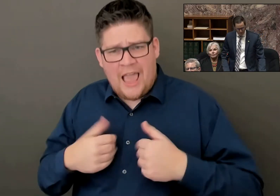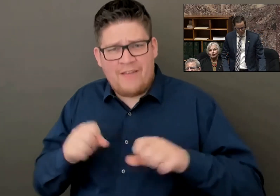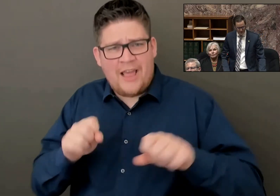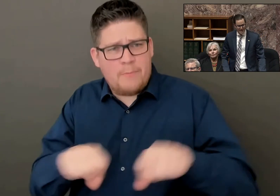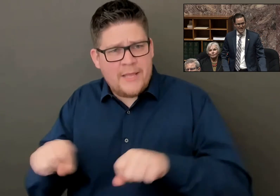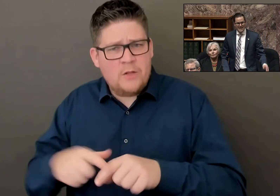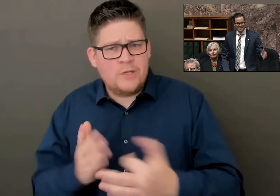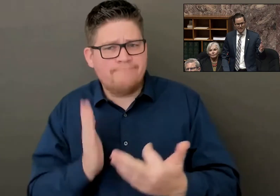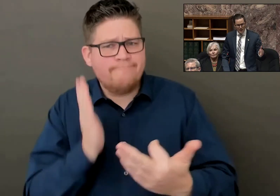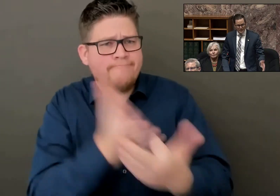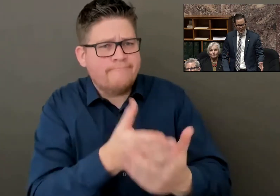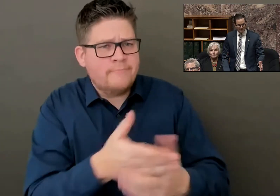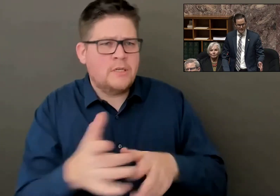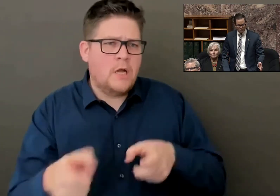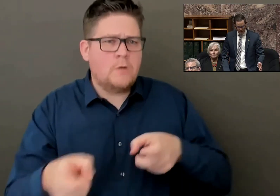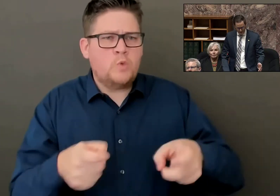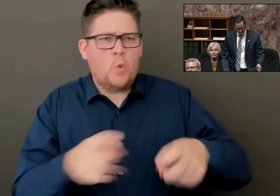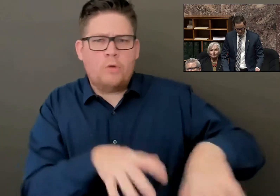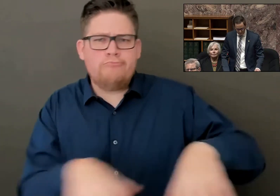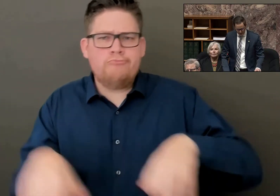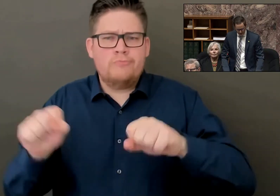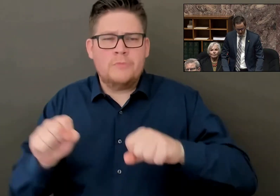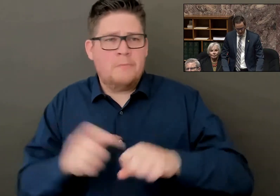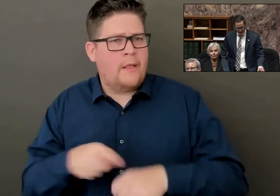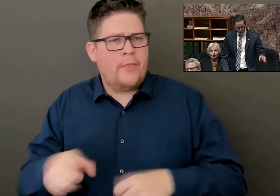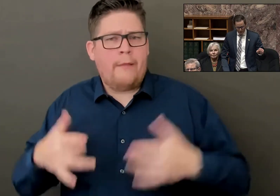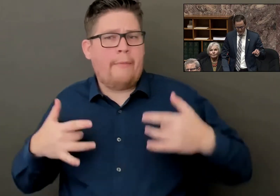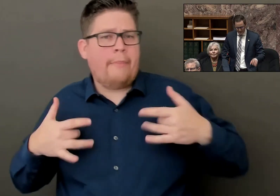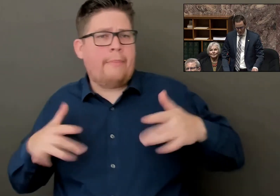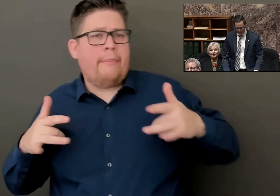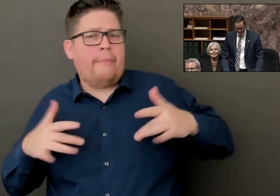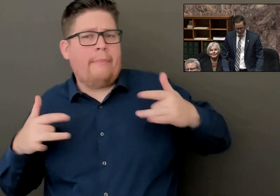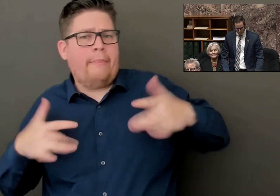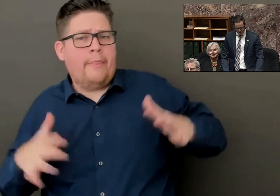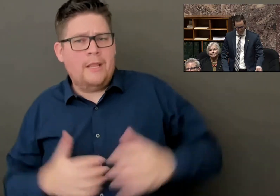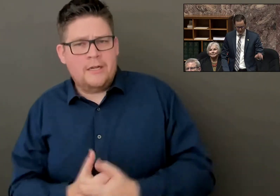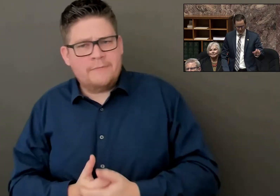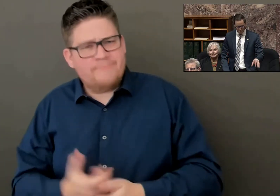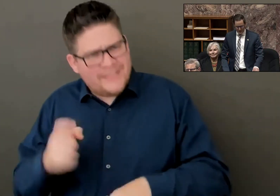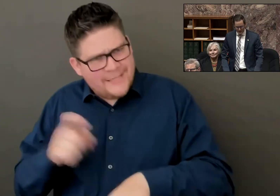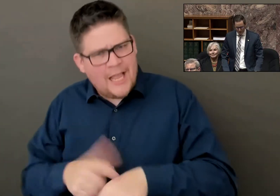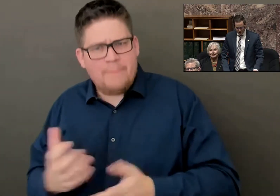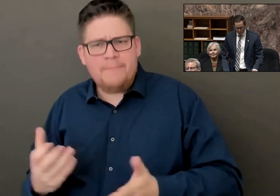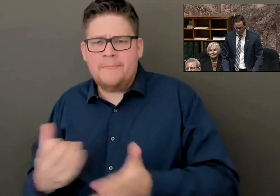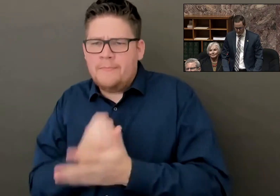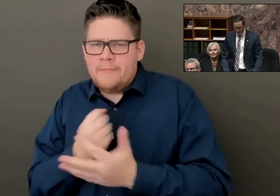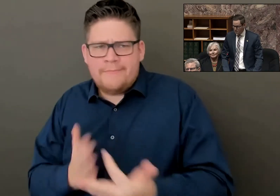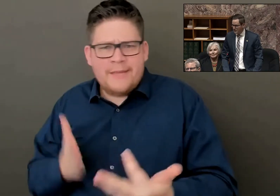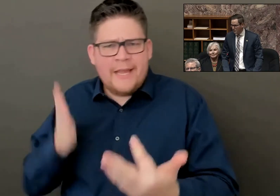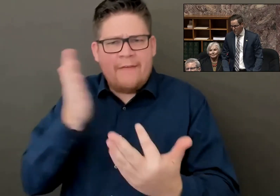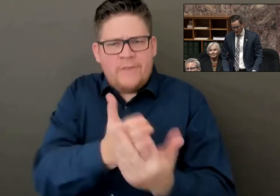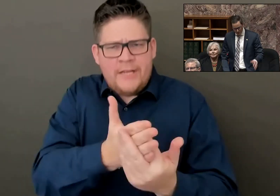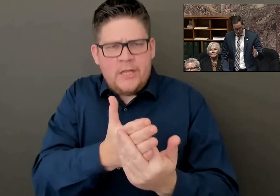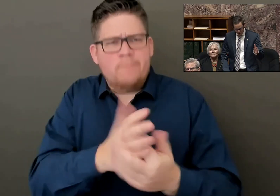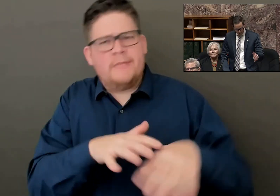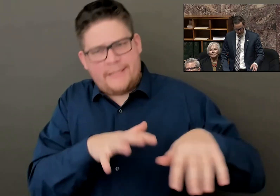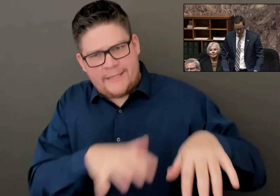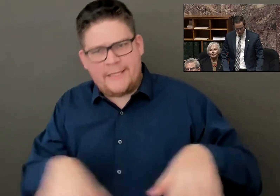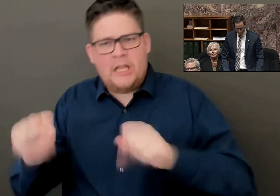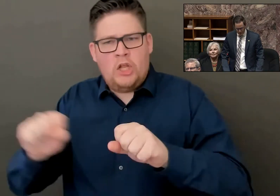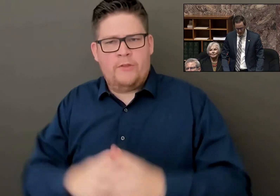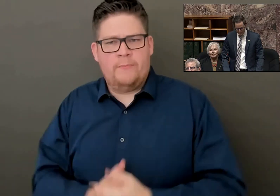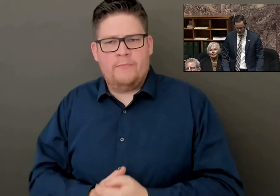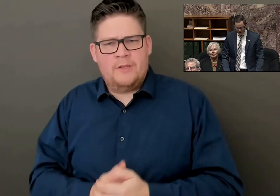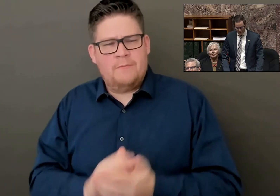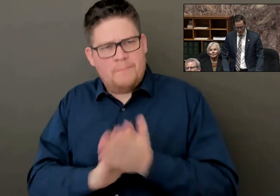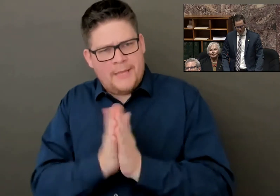clear options. It's time to get Vince Reddy on speed dial or a senior minister or senior mediator through you, Mr. Speaker, to the minister.